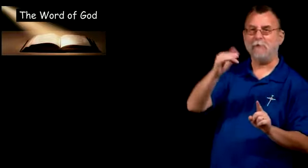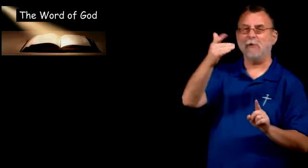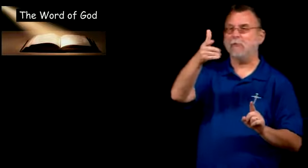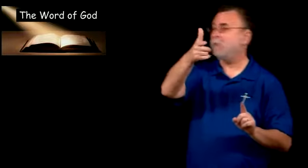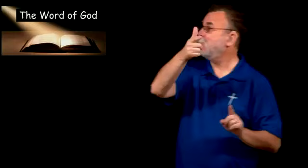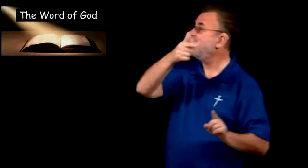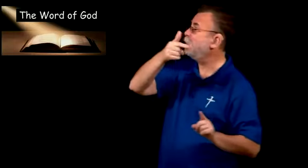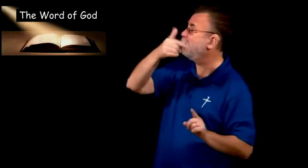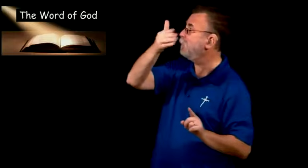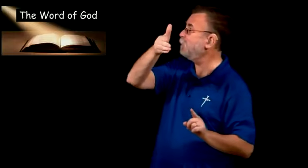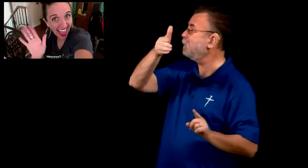different.